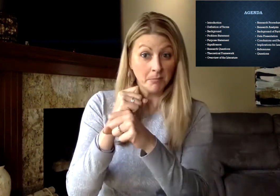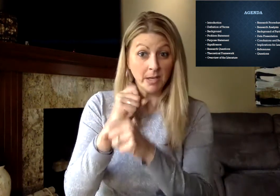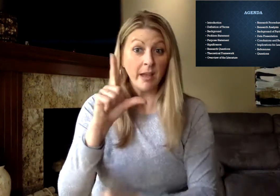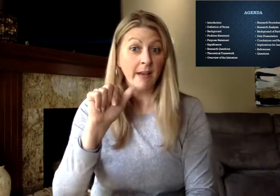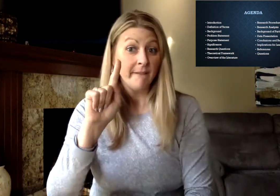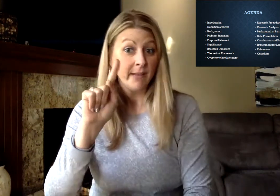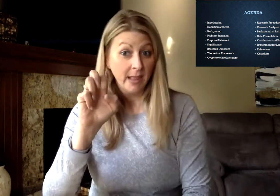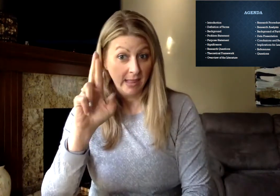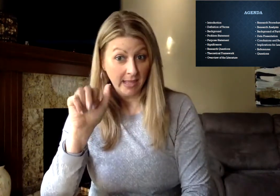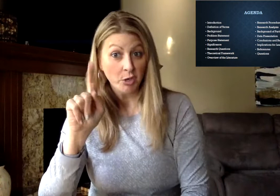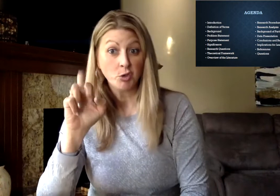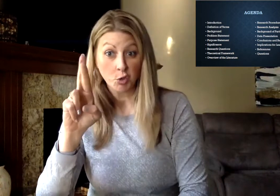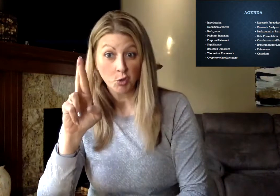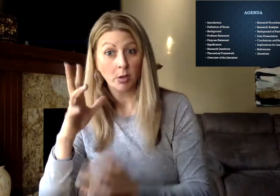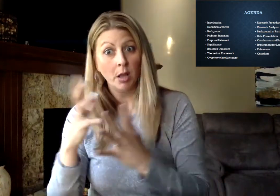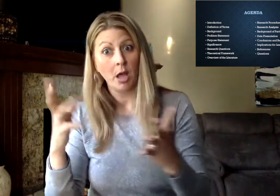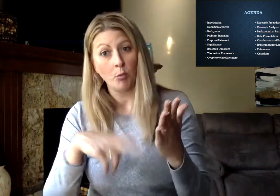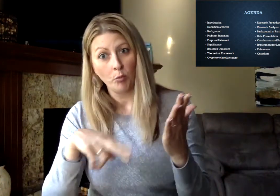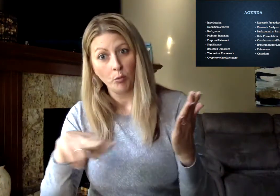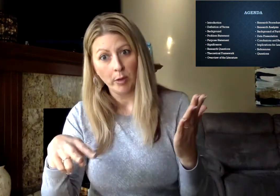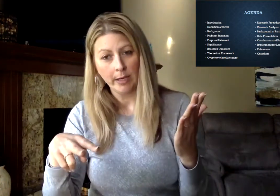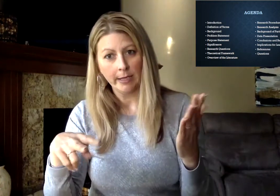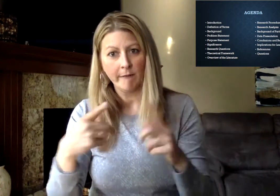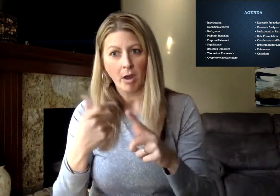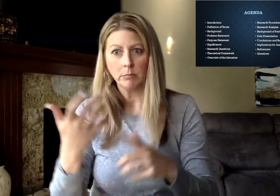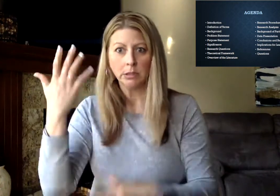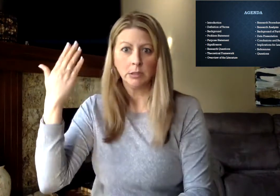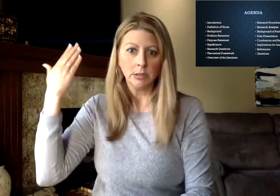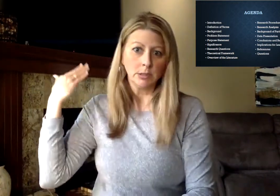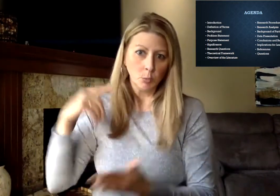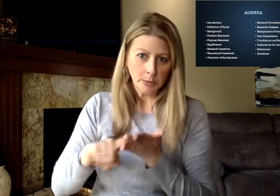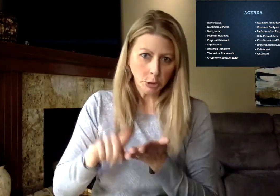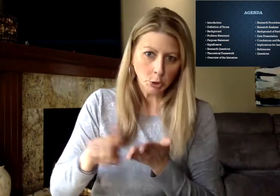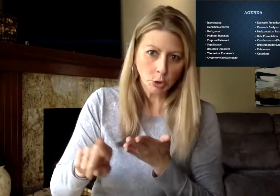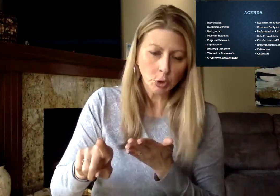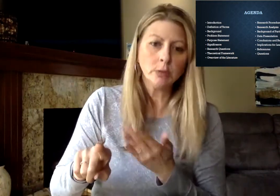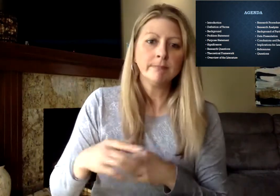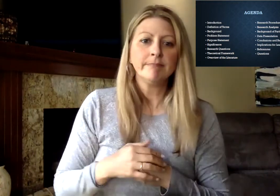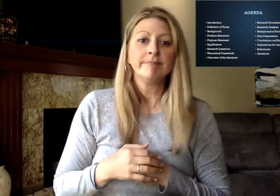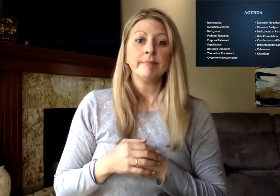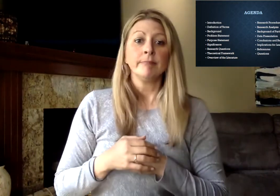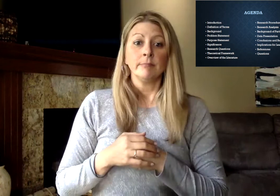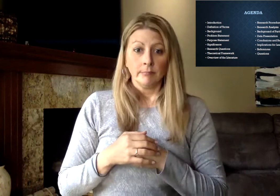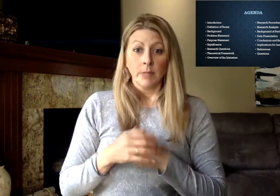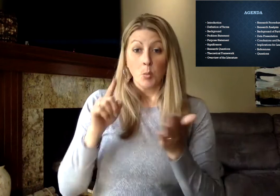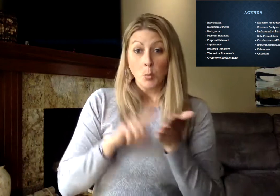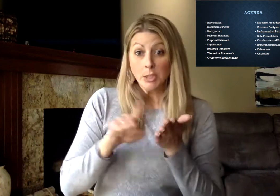I have a summary of literature. There was a lot of reading from years past research,